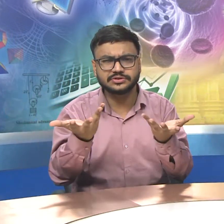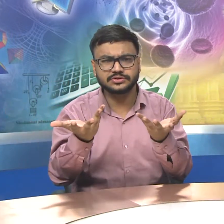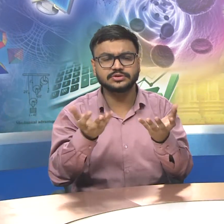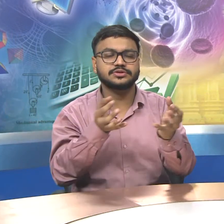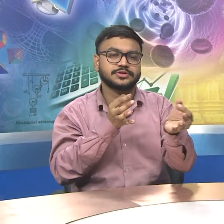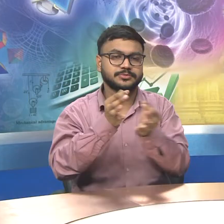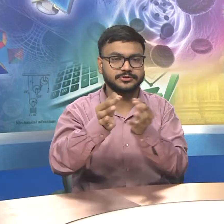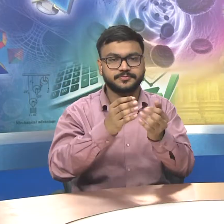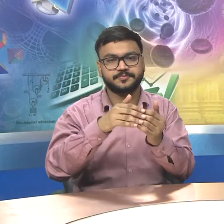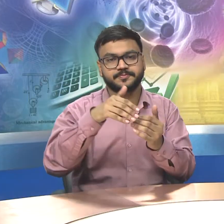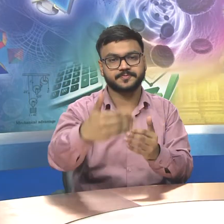new signs.